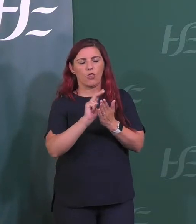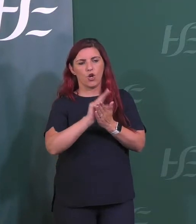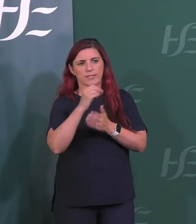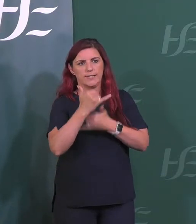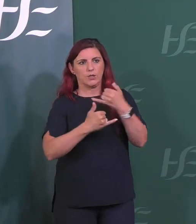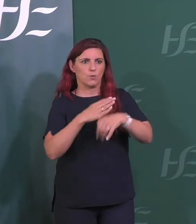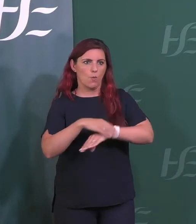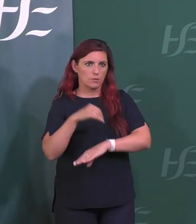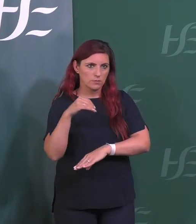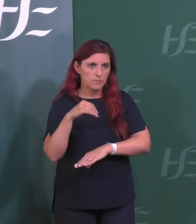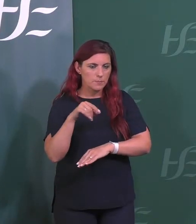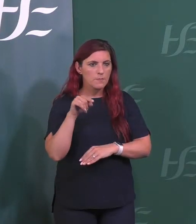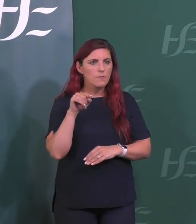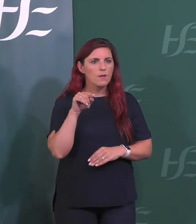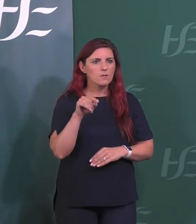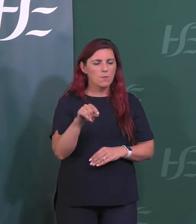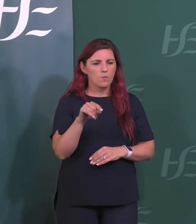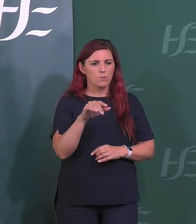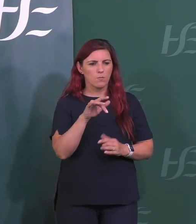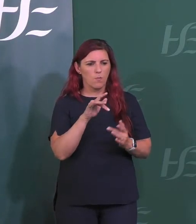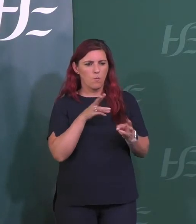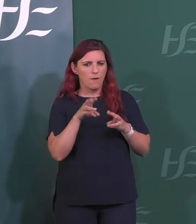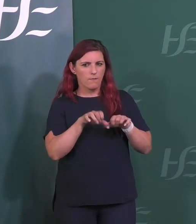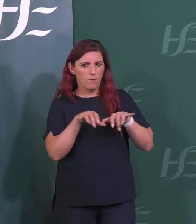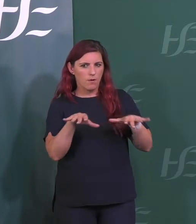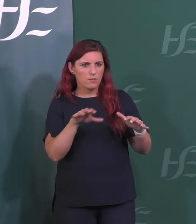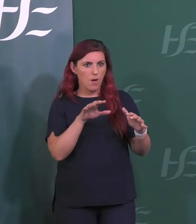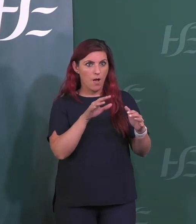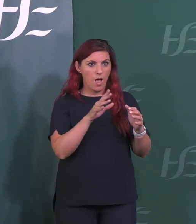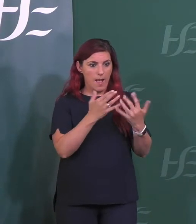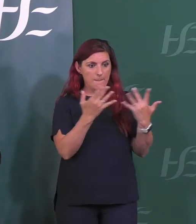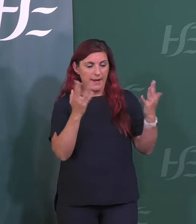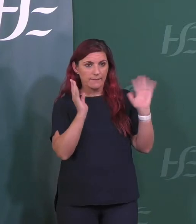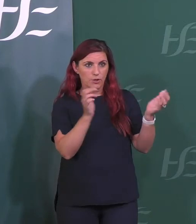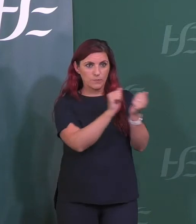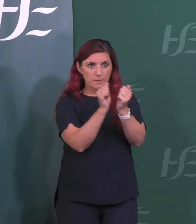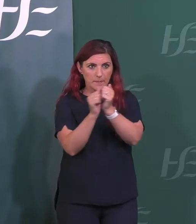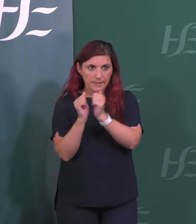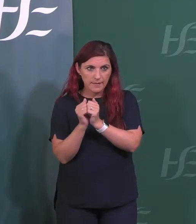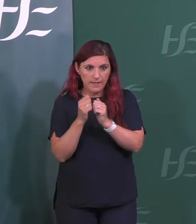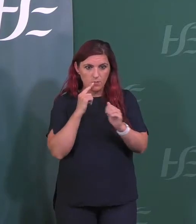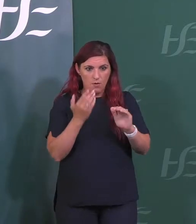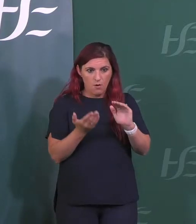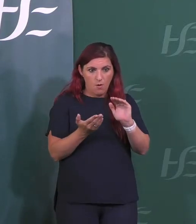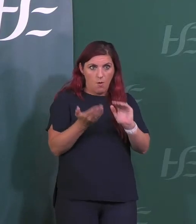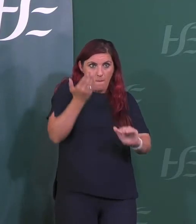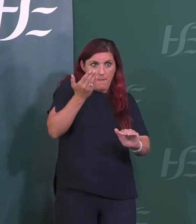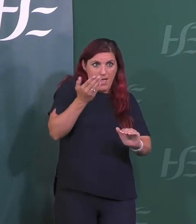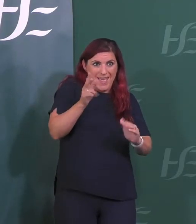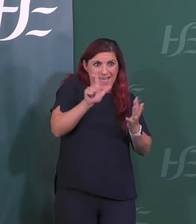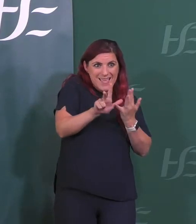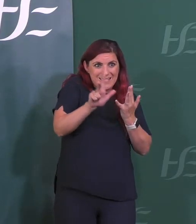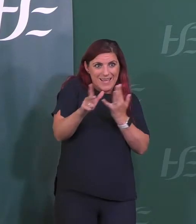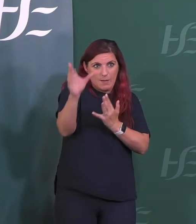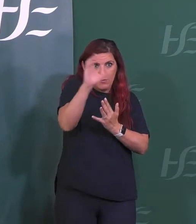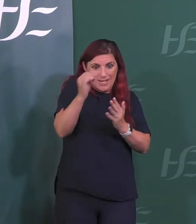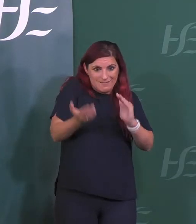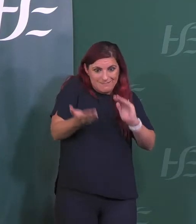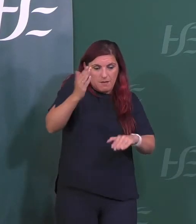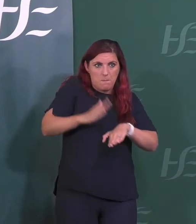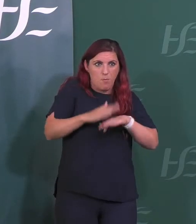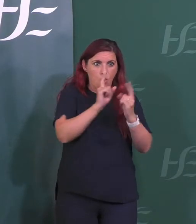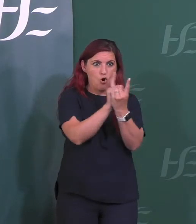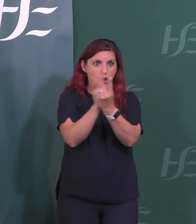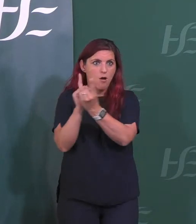Close contact workload, obviously based on more close contacts, is up 88% on last week.